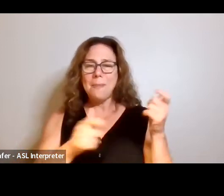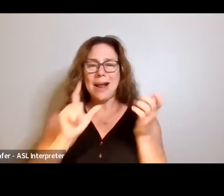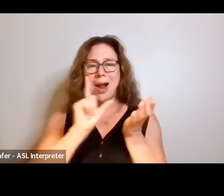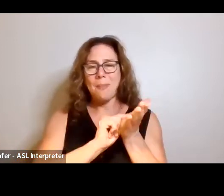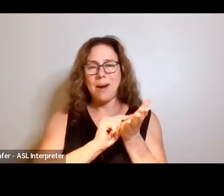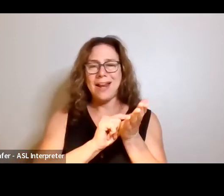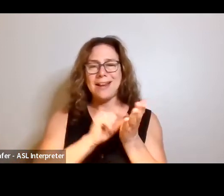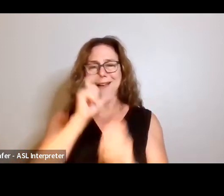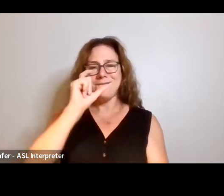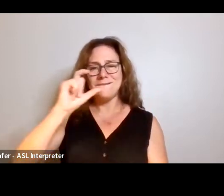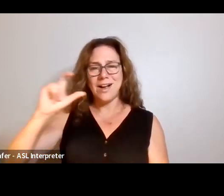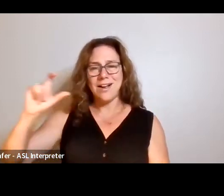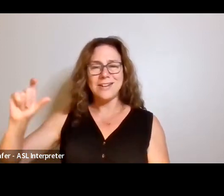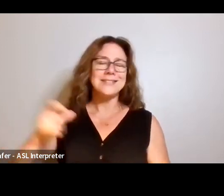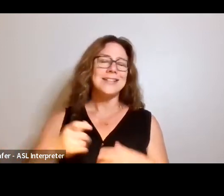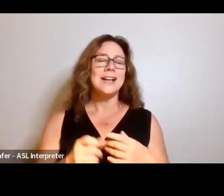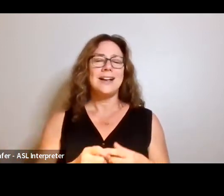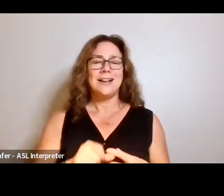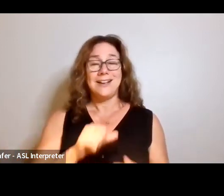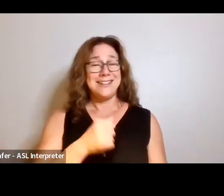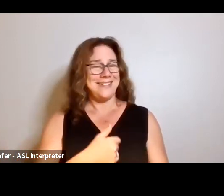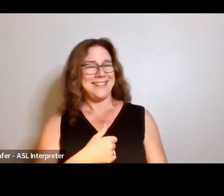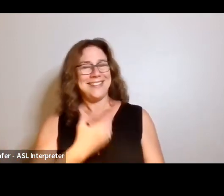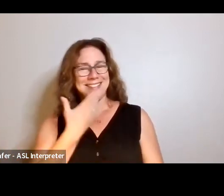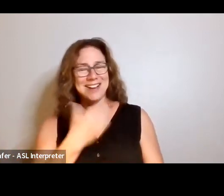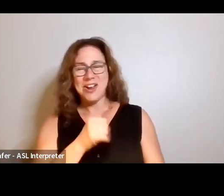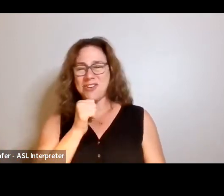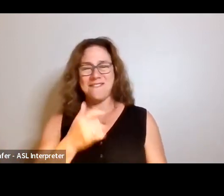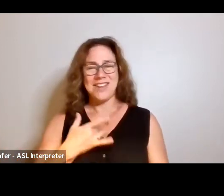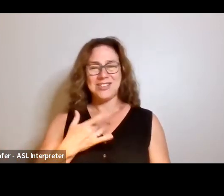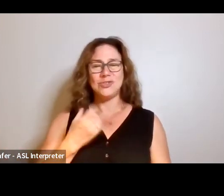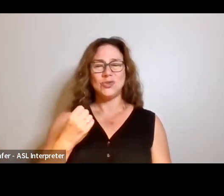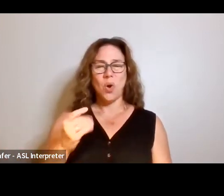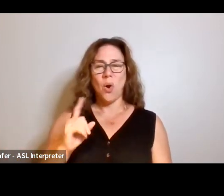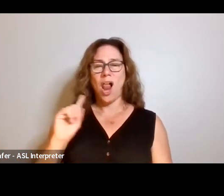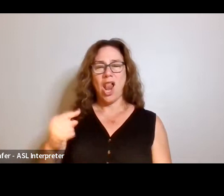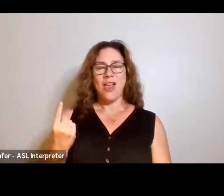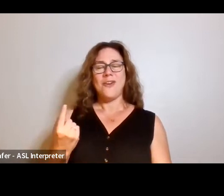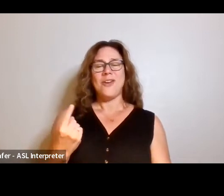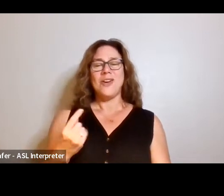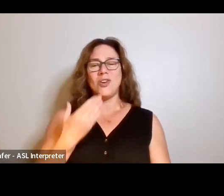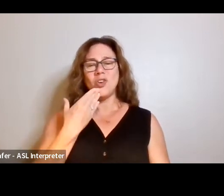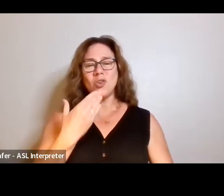you. I don't feel so alone now. Good evening, President